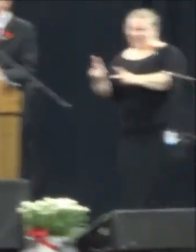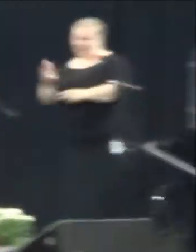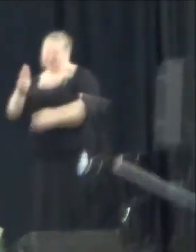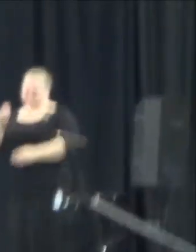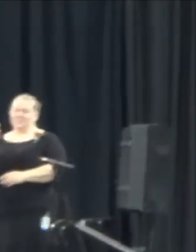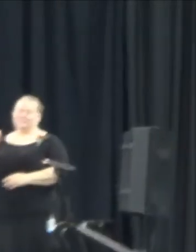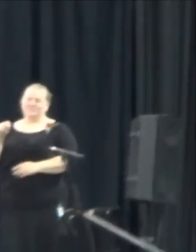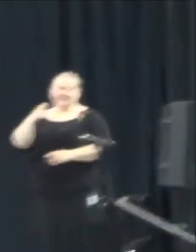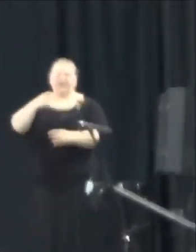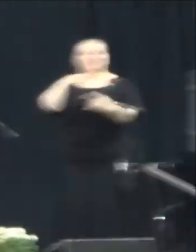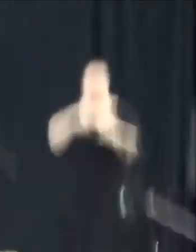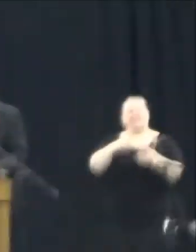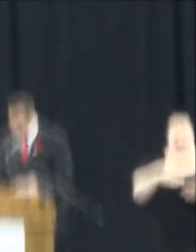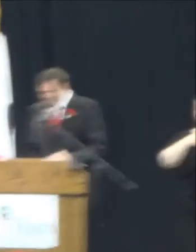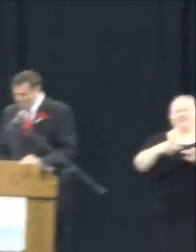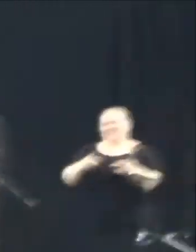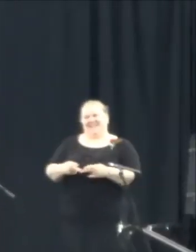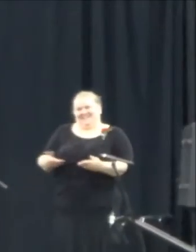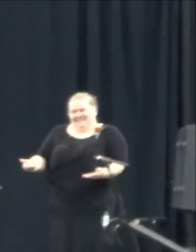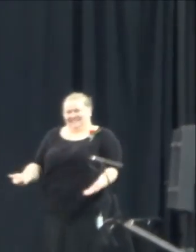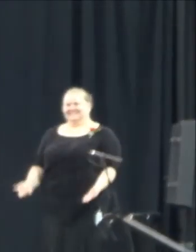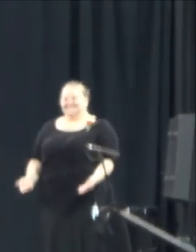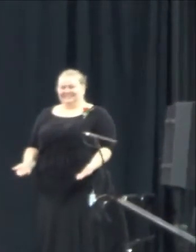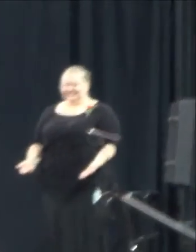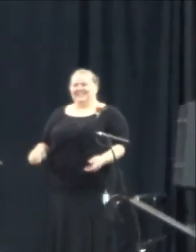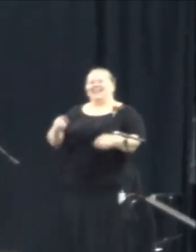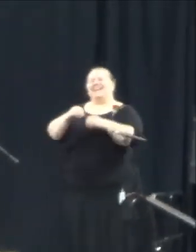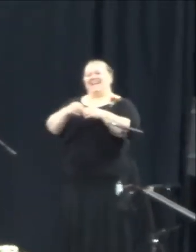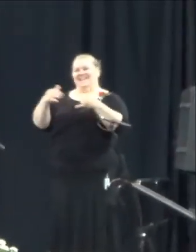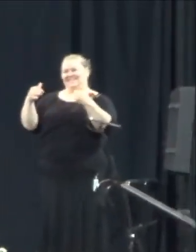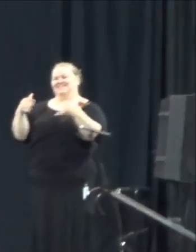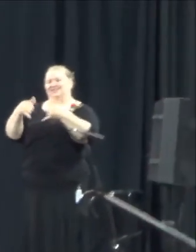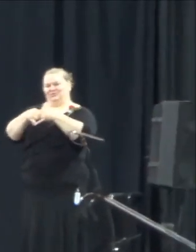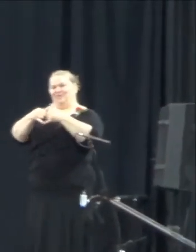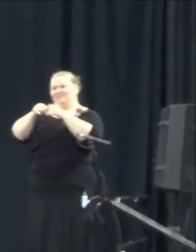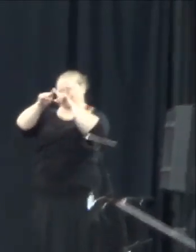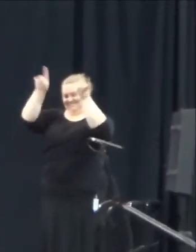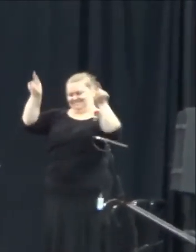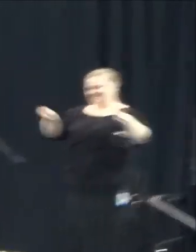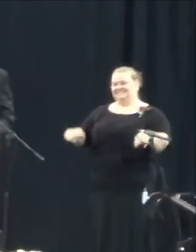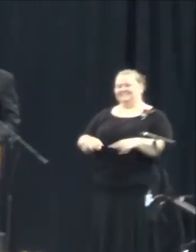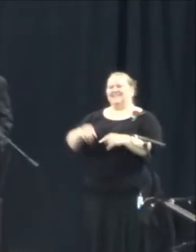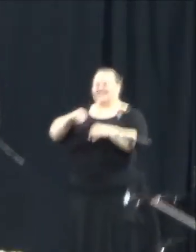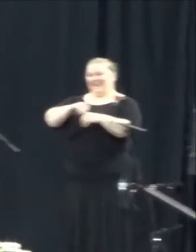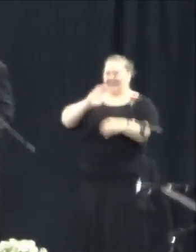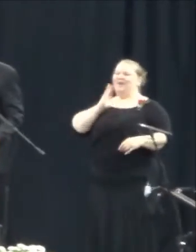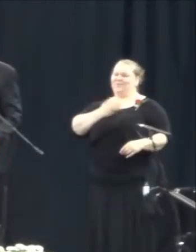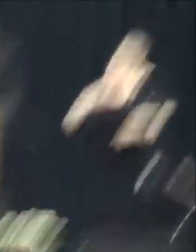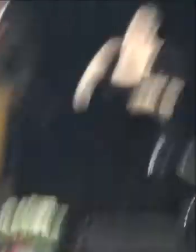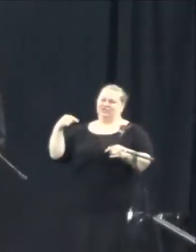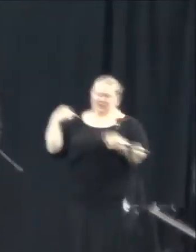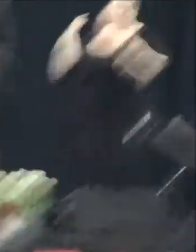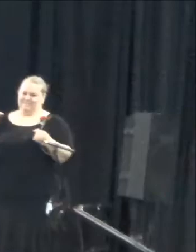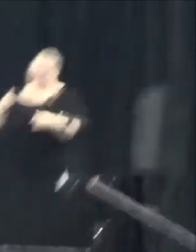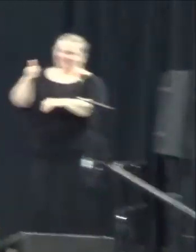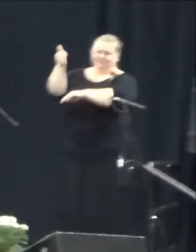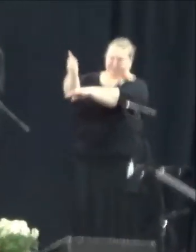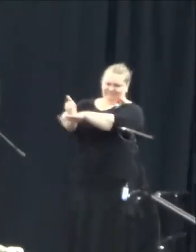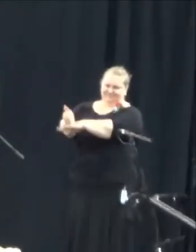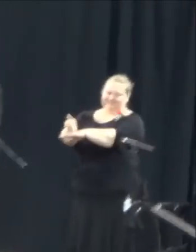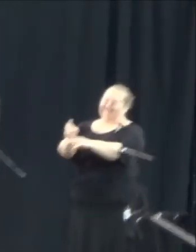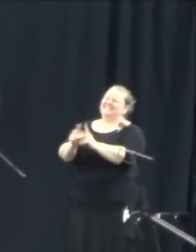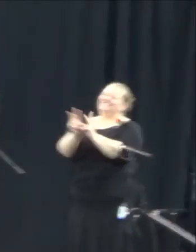To its packing place. In the trophy case, our check of progress. Girl. It's